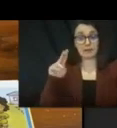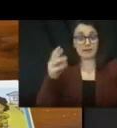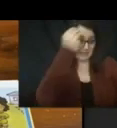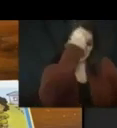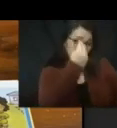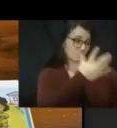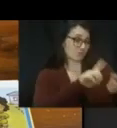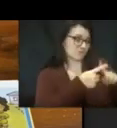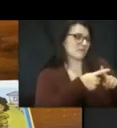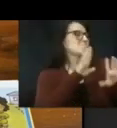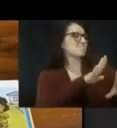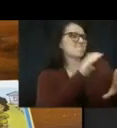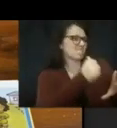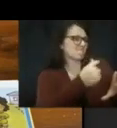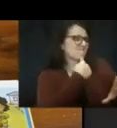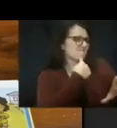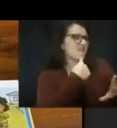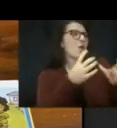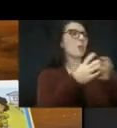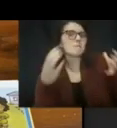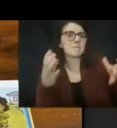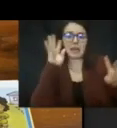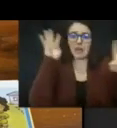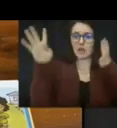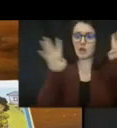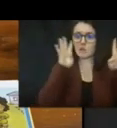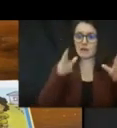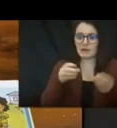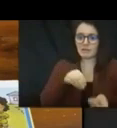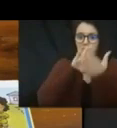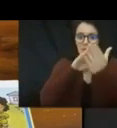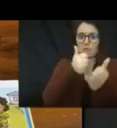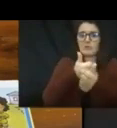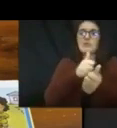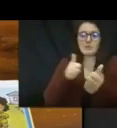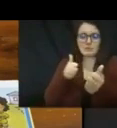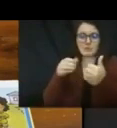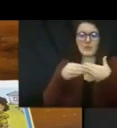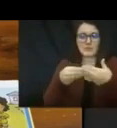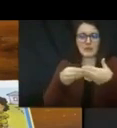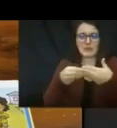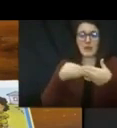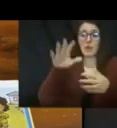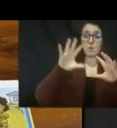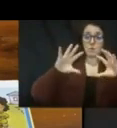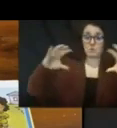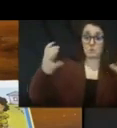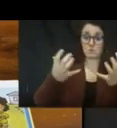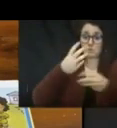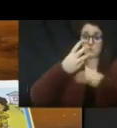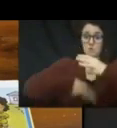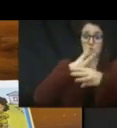doom and gloom. There are lots of creative ways to avoid using plastic. Around the world, people are